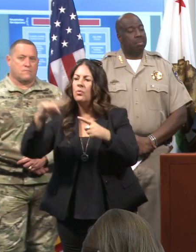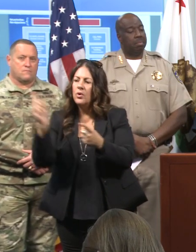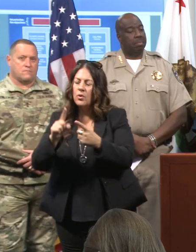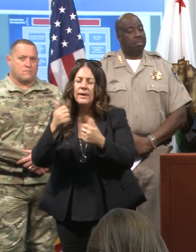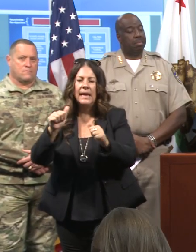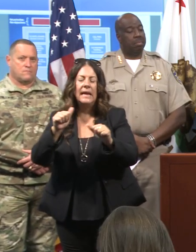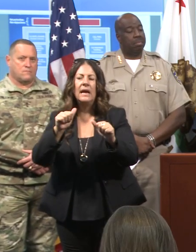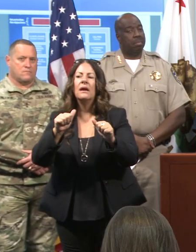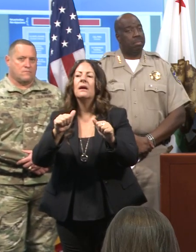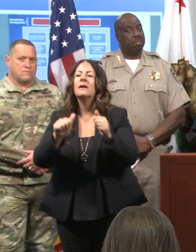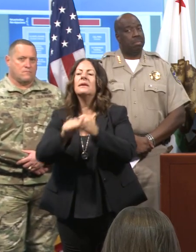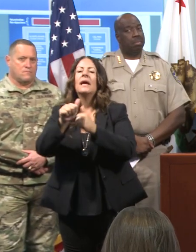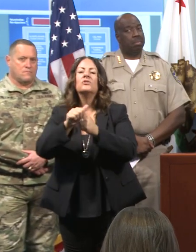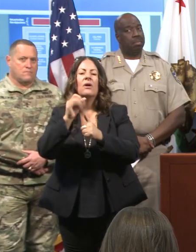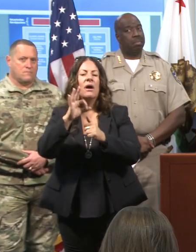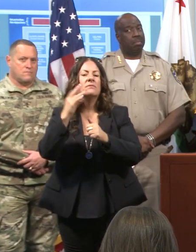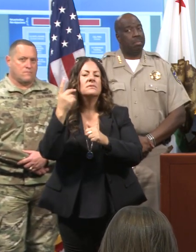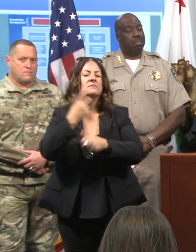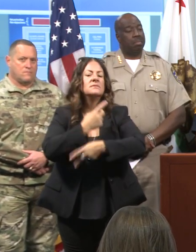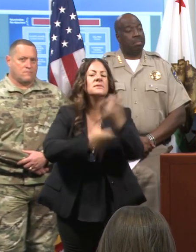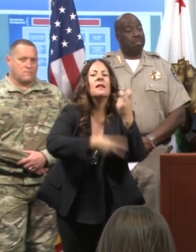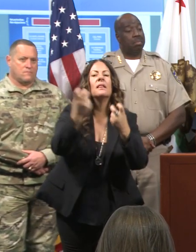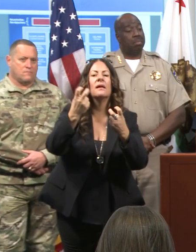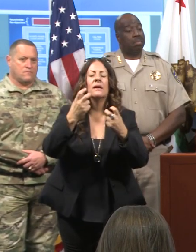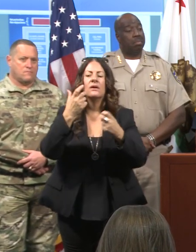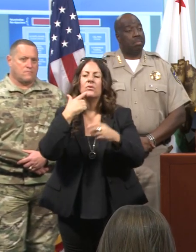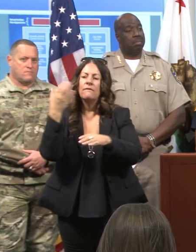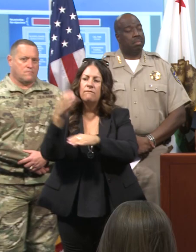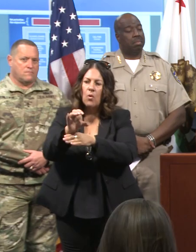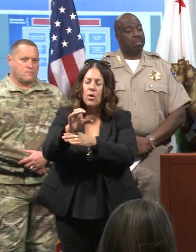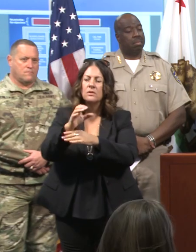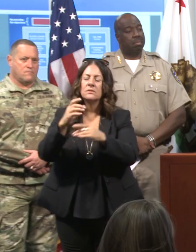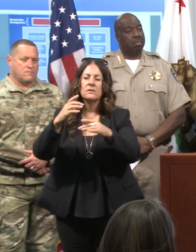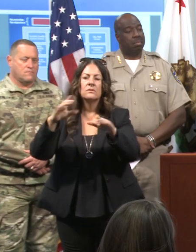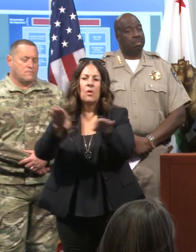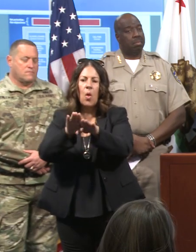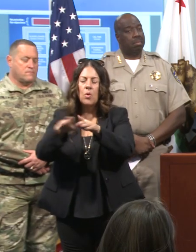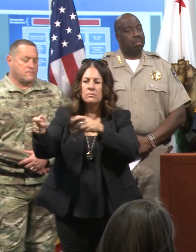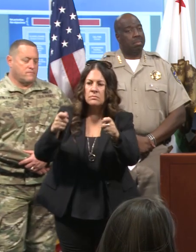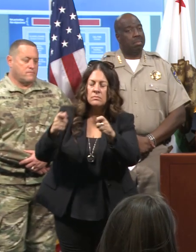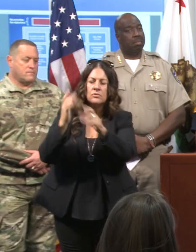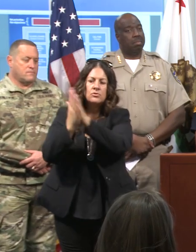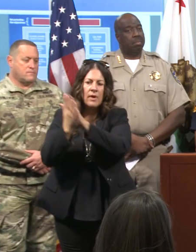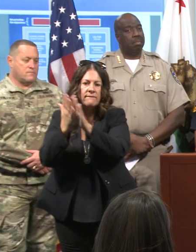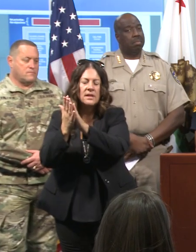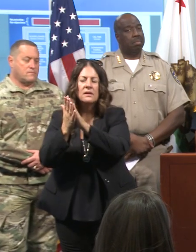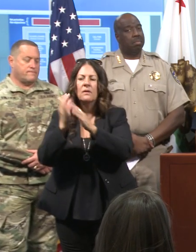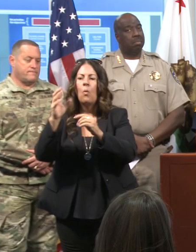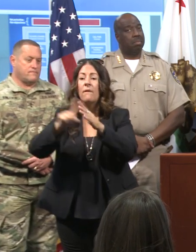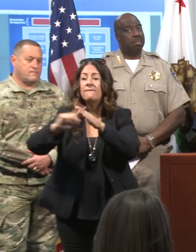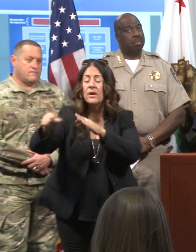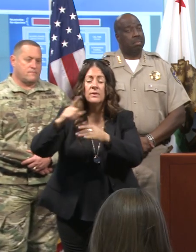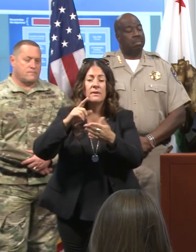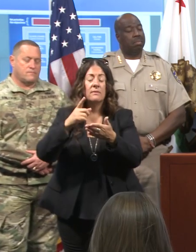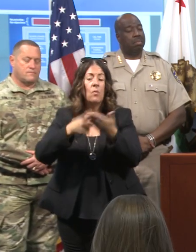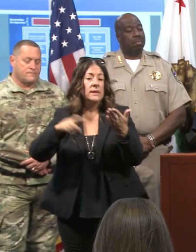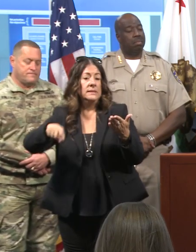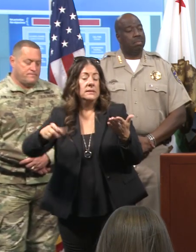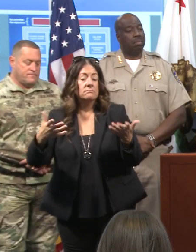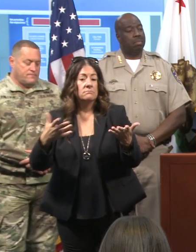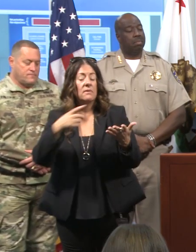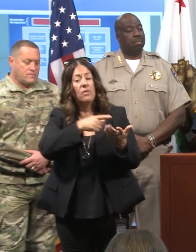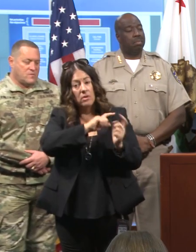to secure sites, to enforce road closures, and to support any other evacuations that may be